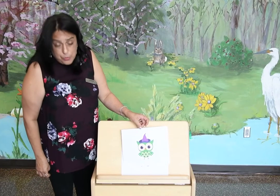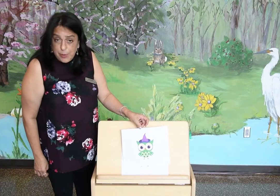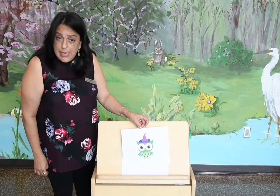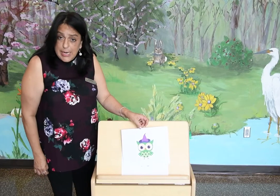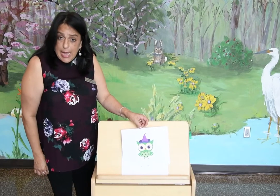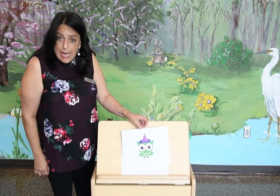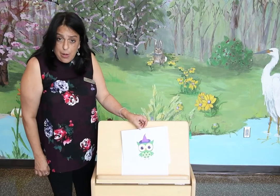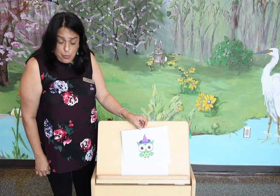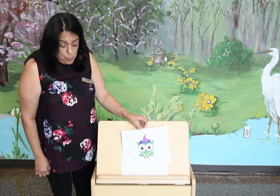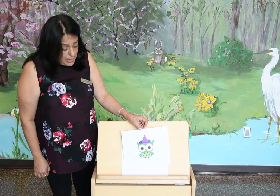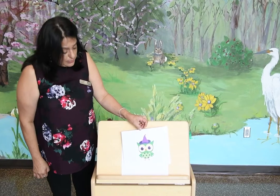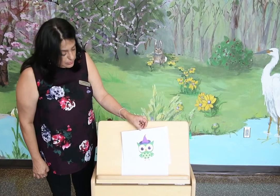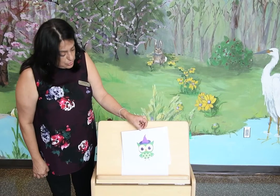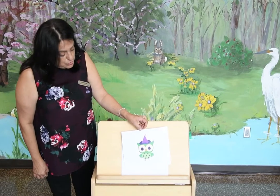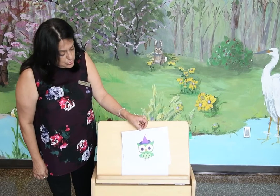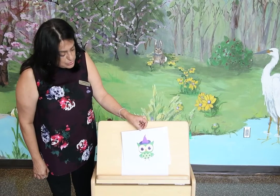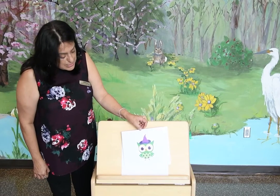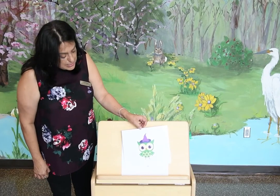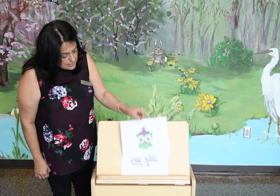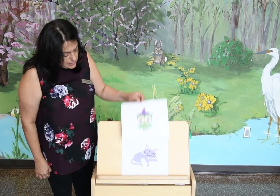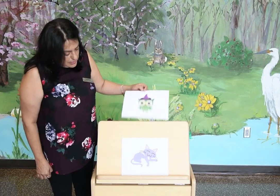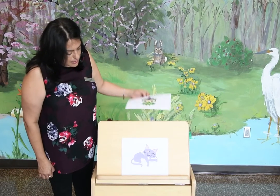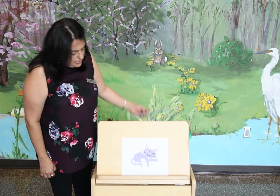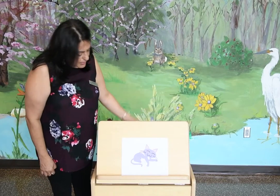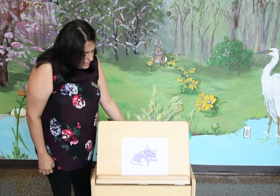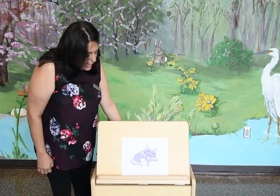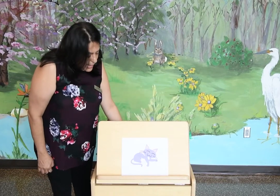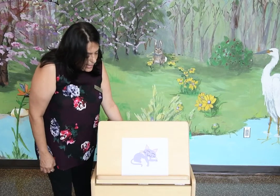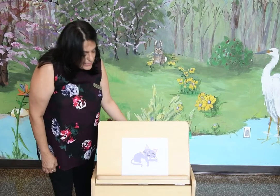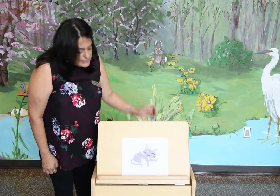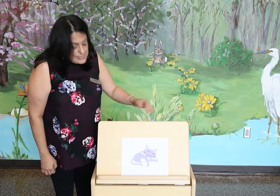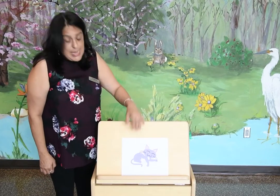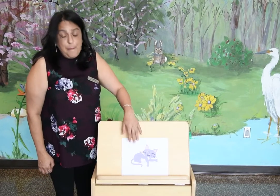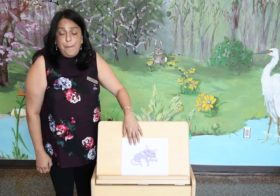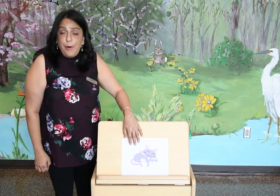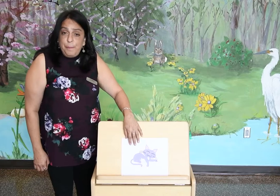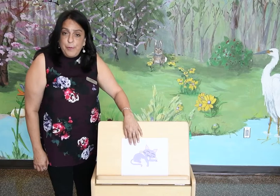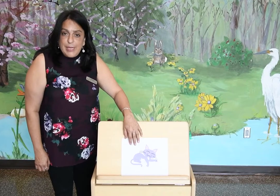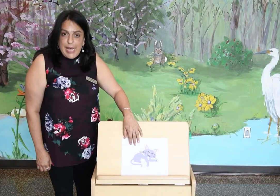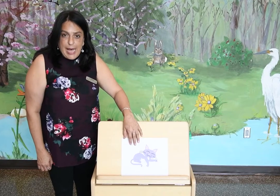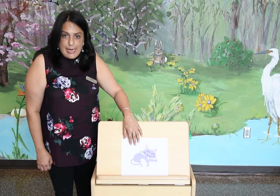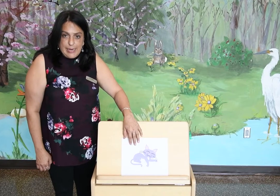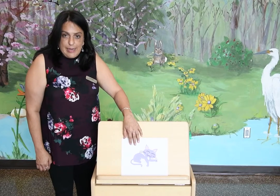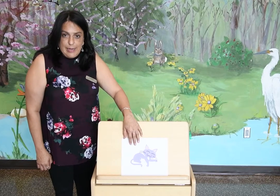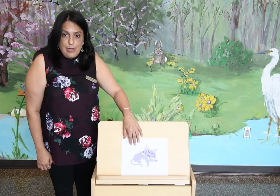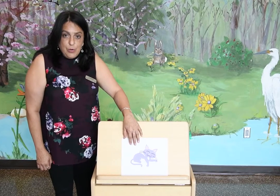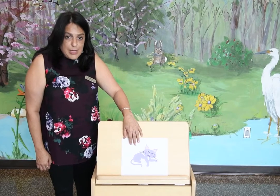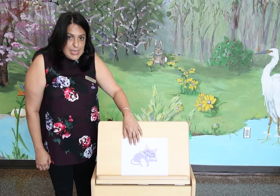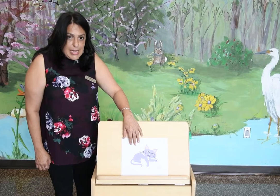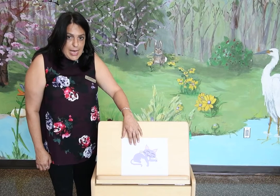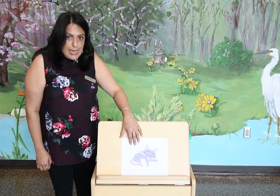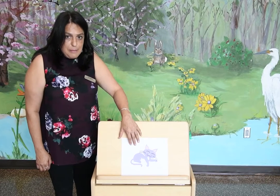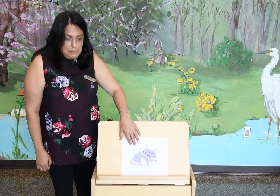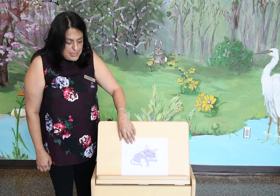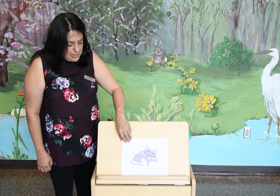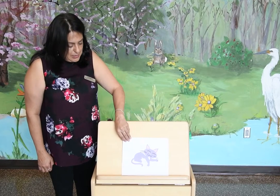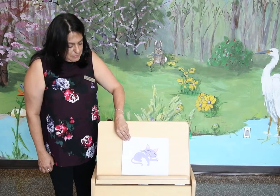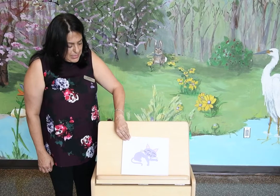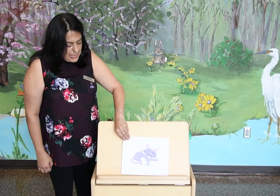Green owl, what do you see? I see a purple cat looking at me.